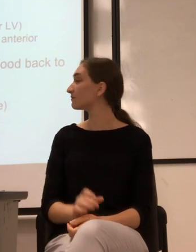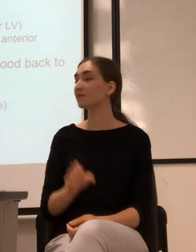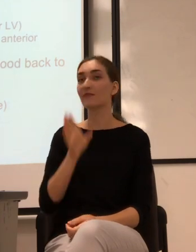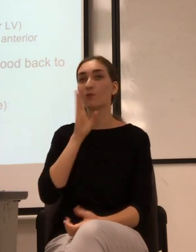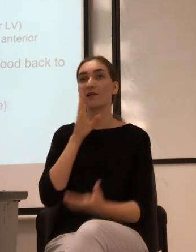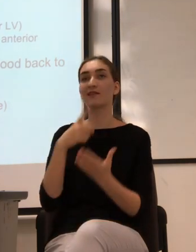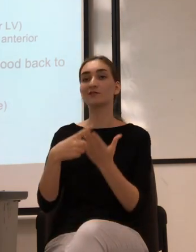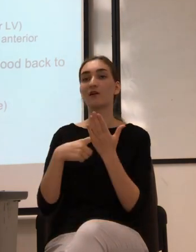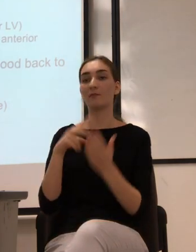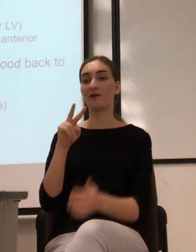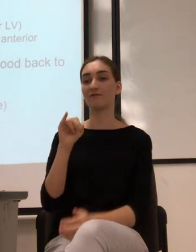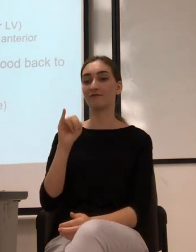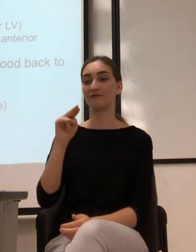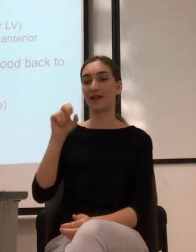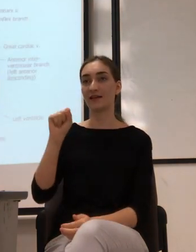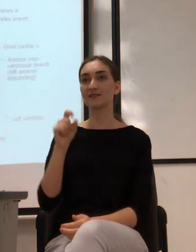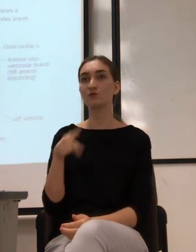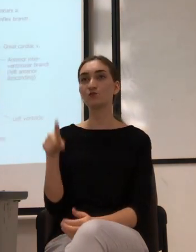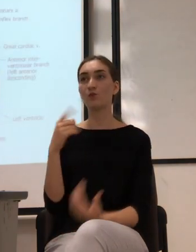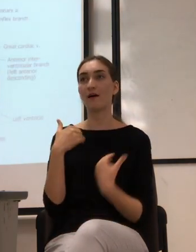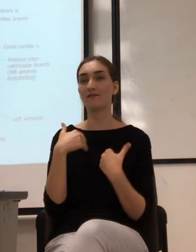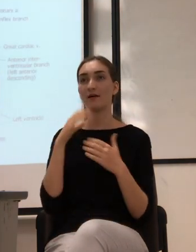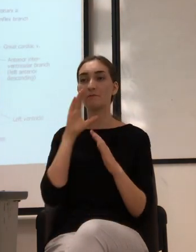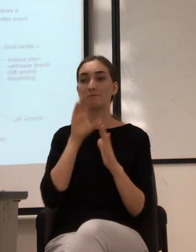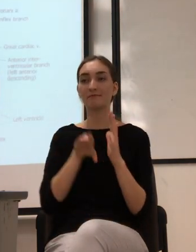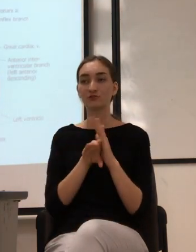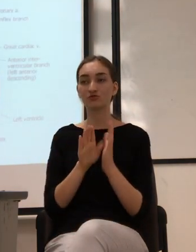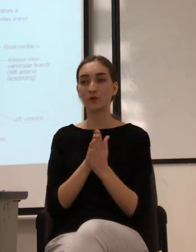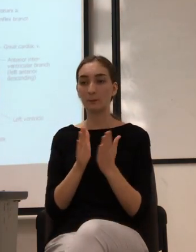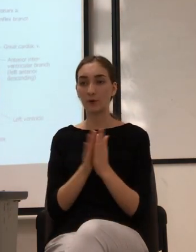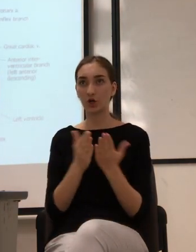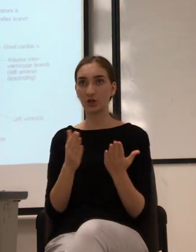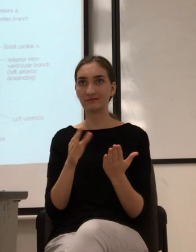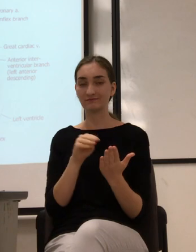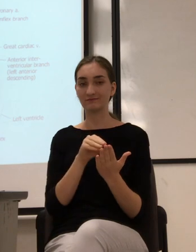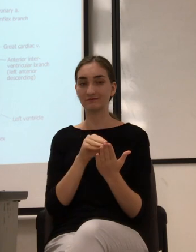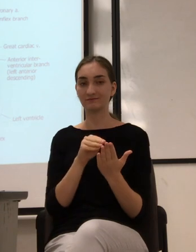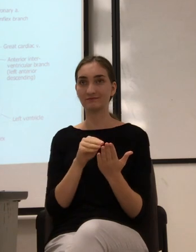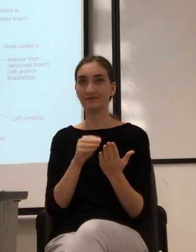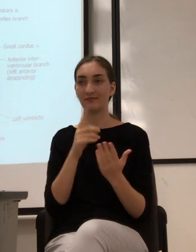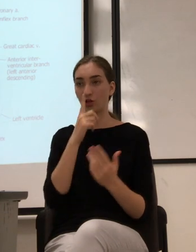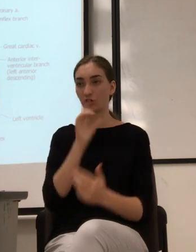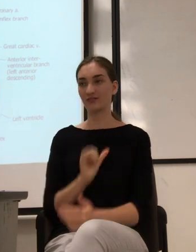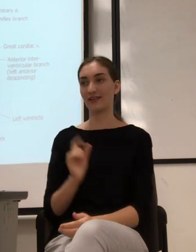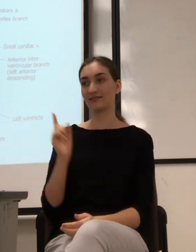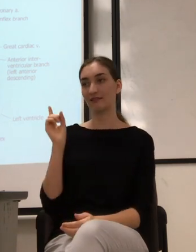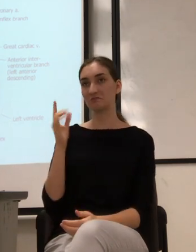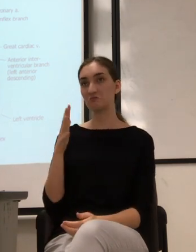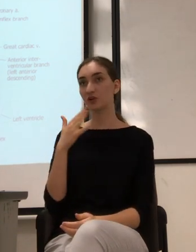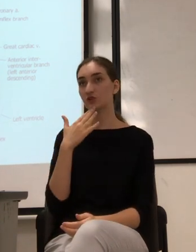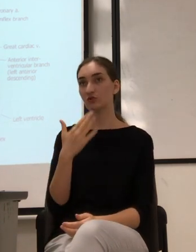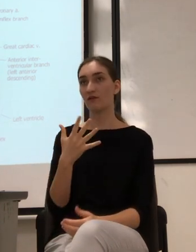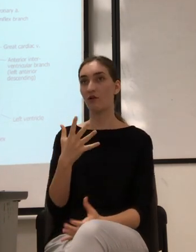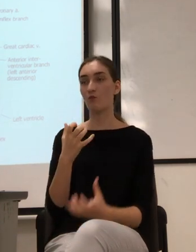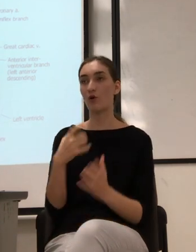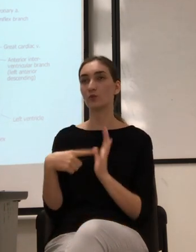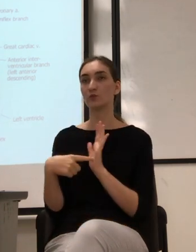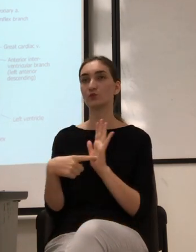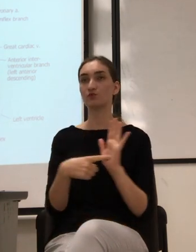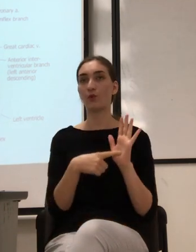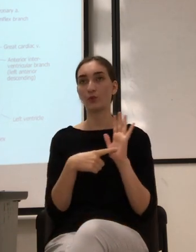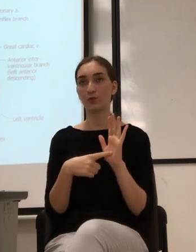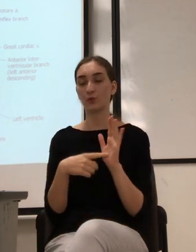veins. You have pictures in your book that kind of look like this. They're pretty good. I want to use the app to show